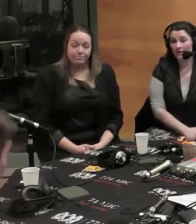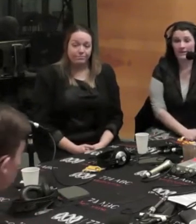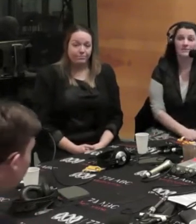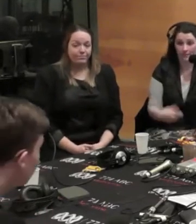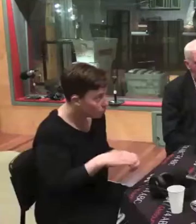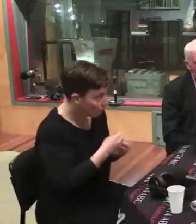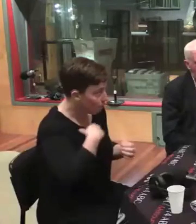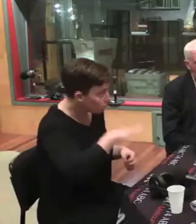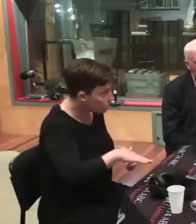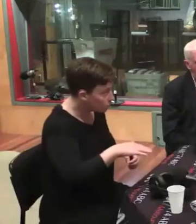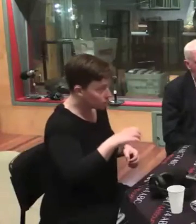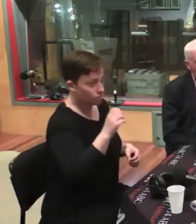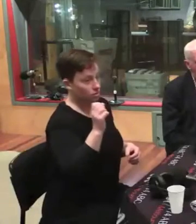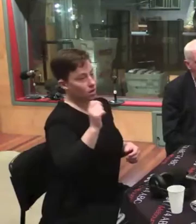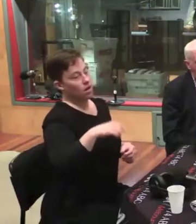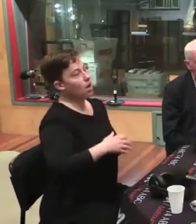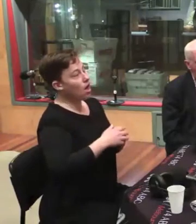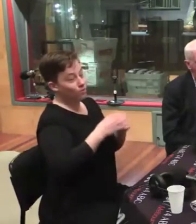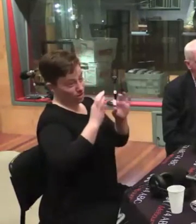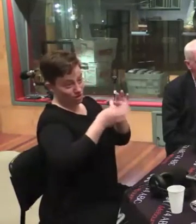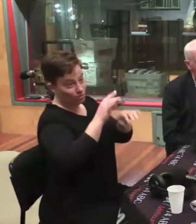Well, yeah, I guess, with my son,